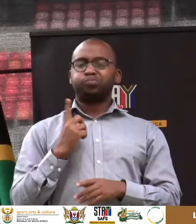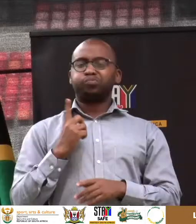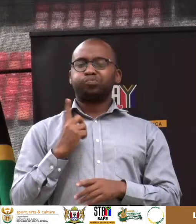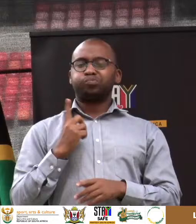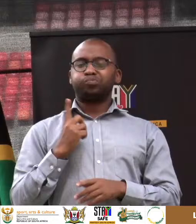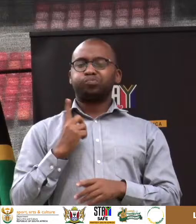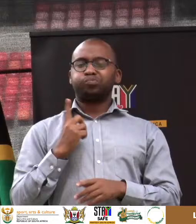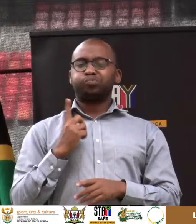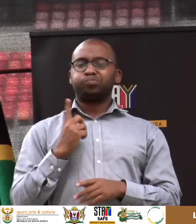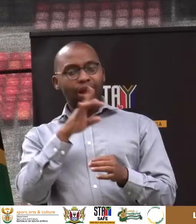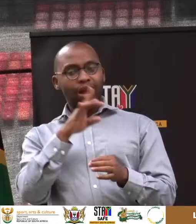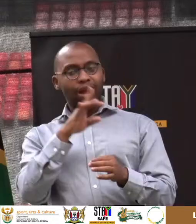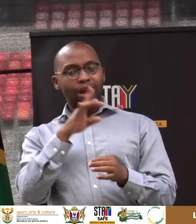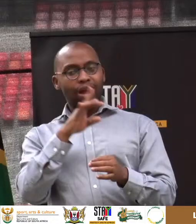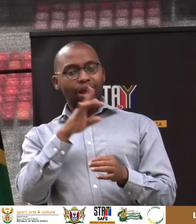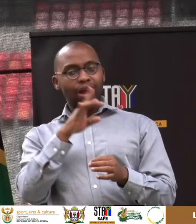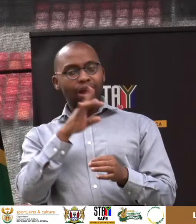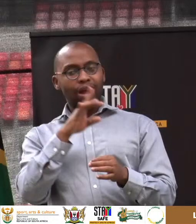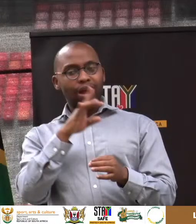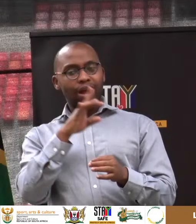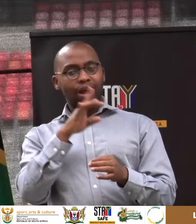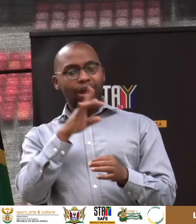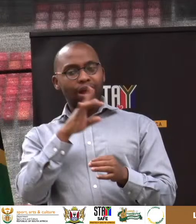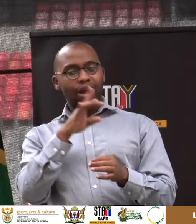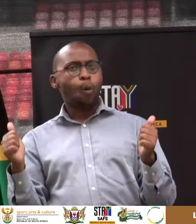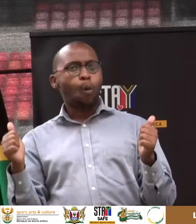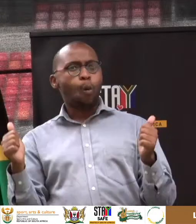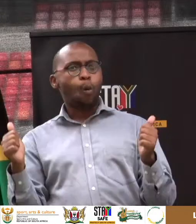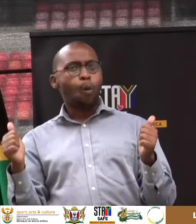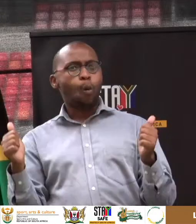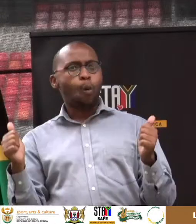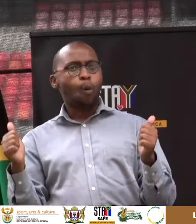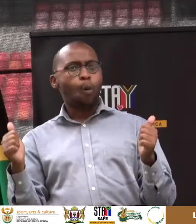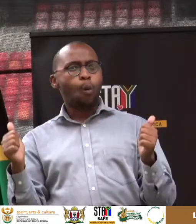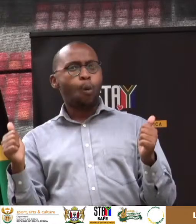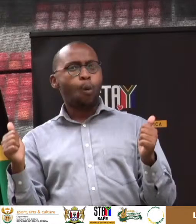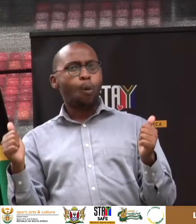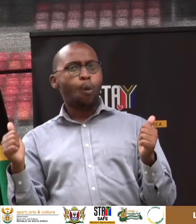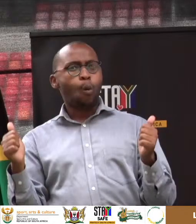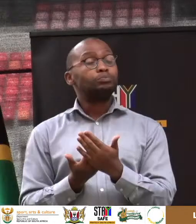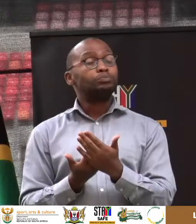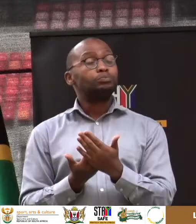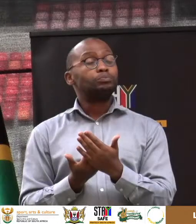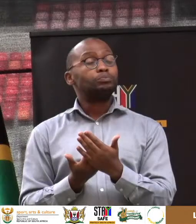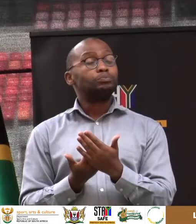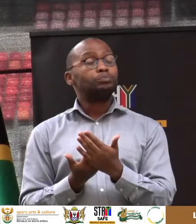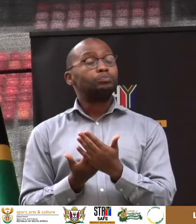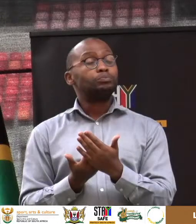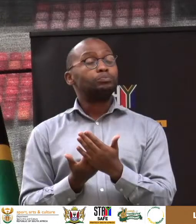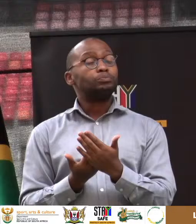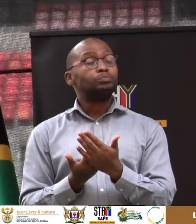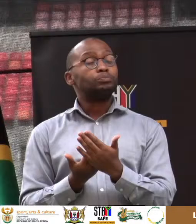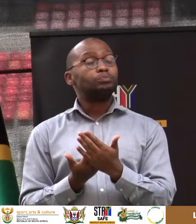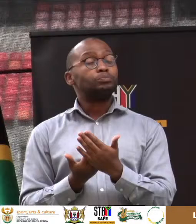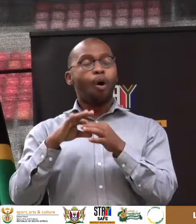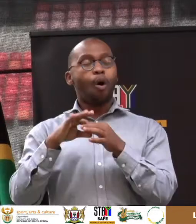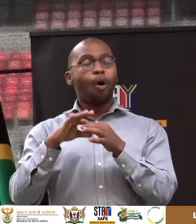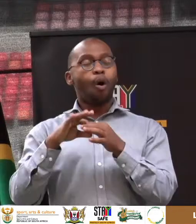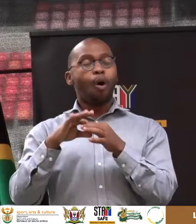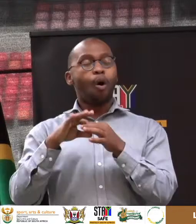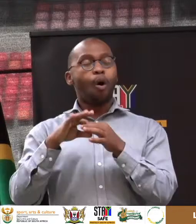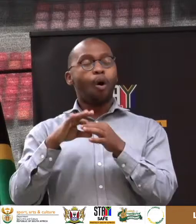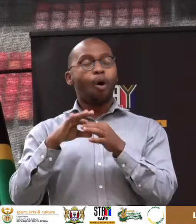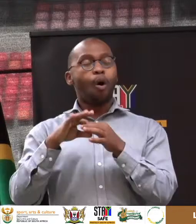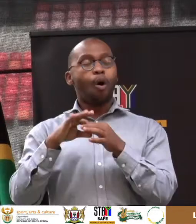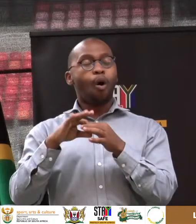by our government, working with the municipality. And abantu bakuthi baphuma bephila. Then it was 14 days. They wanted to